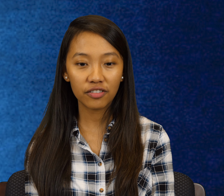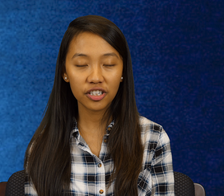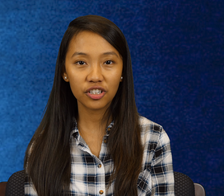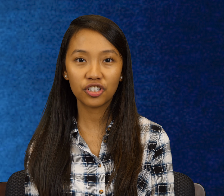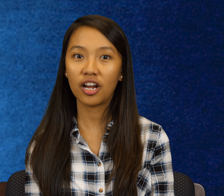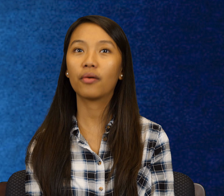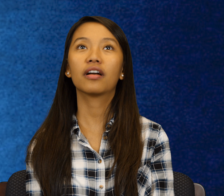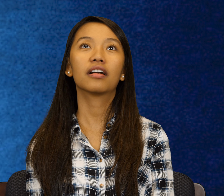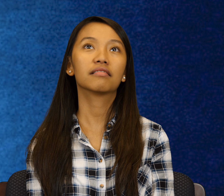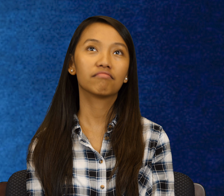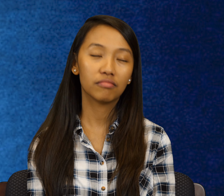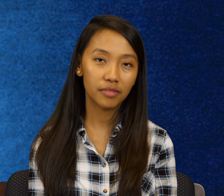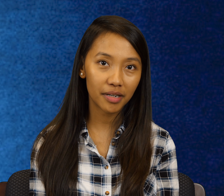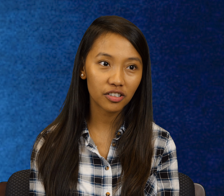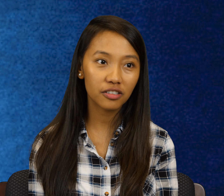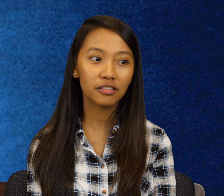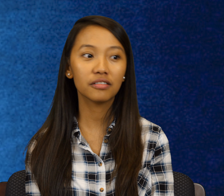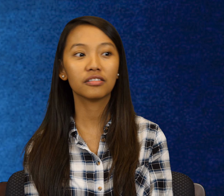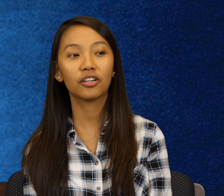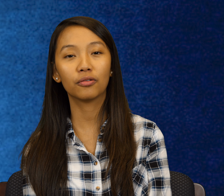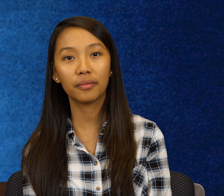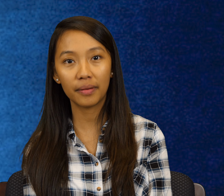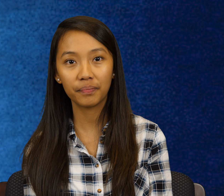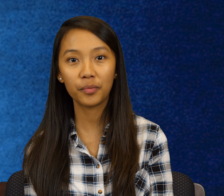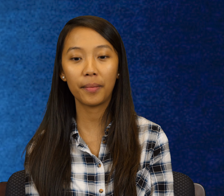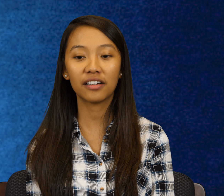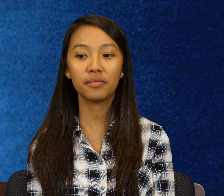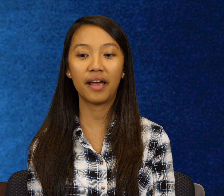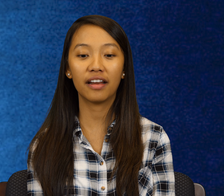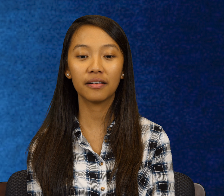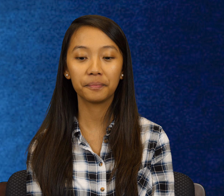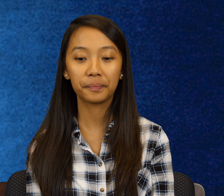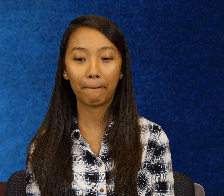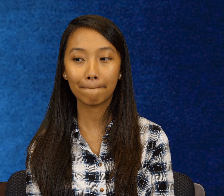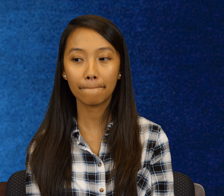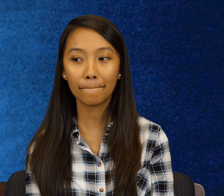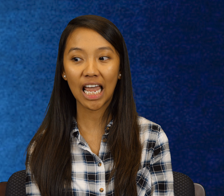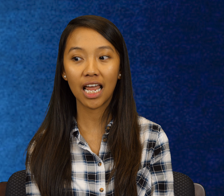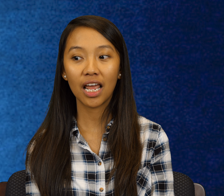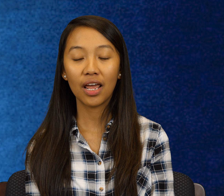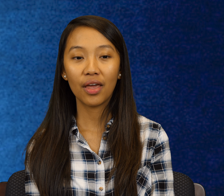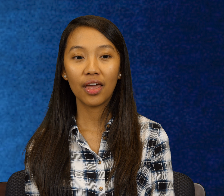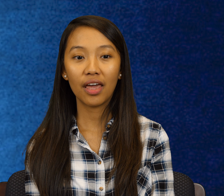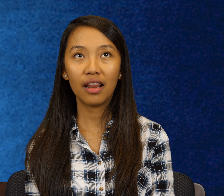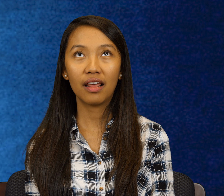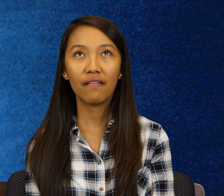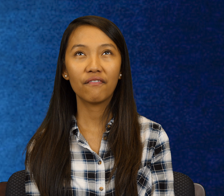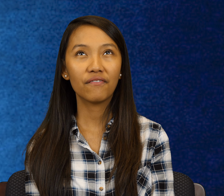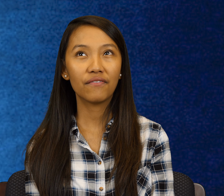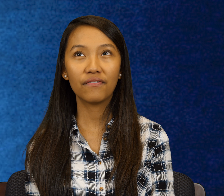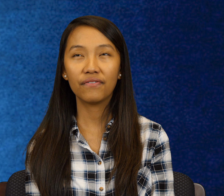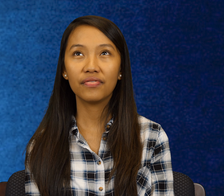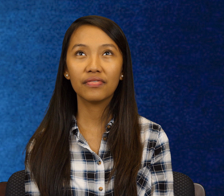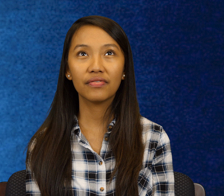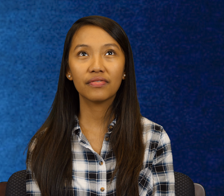I took a shower, went back to, went back to bed. And then,